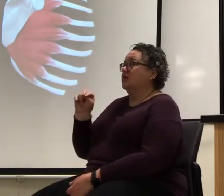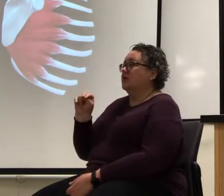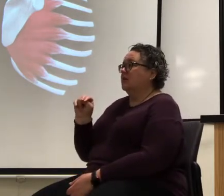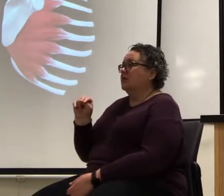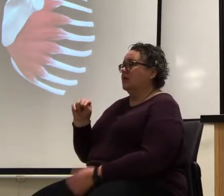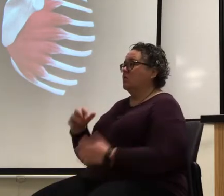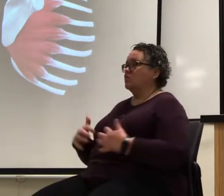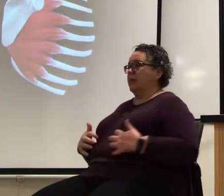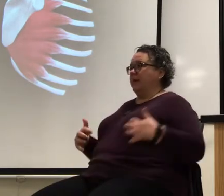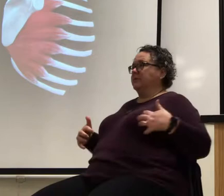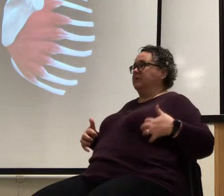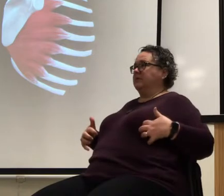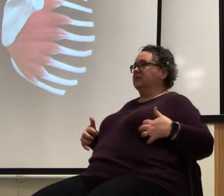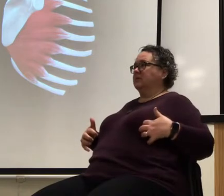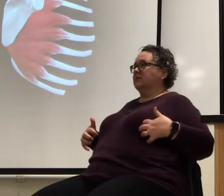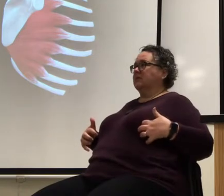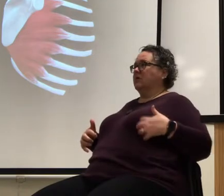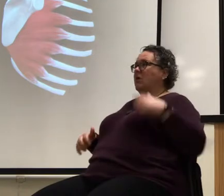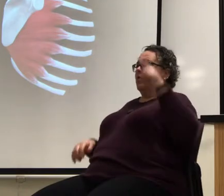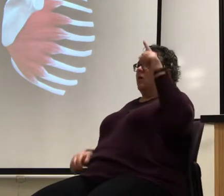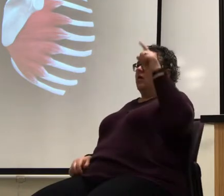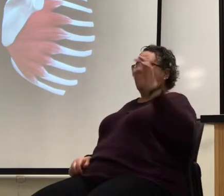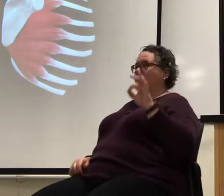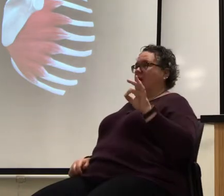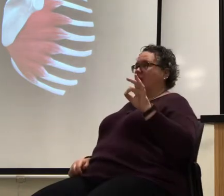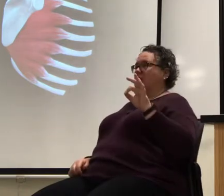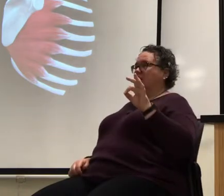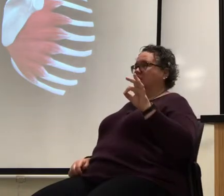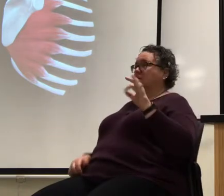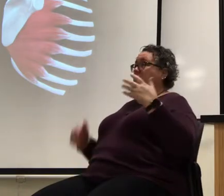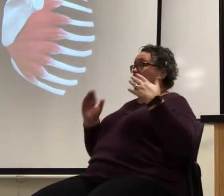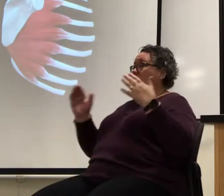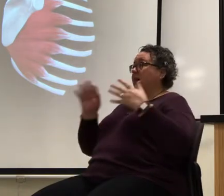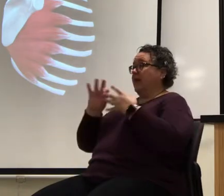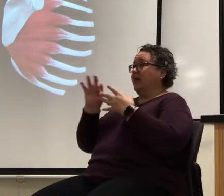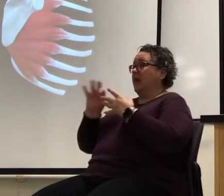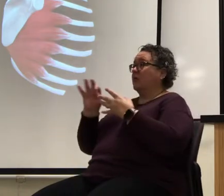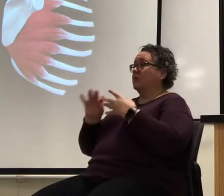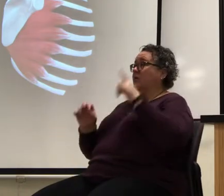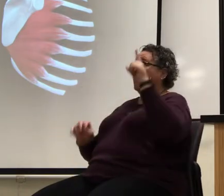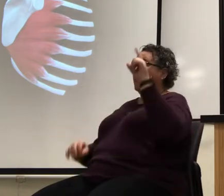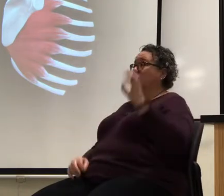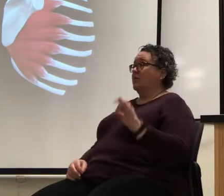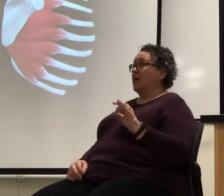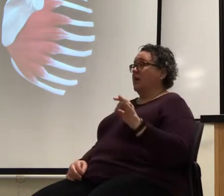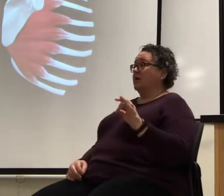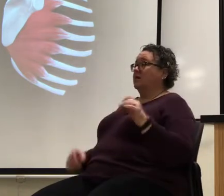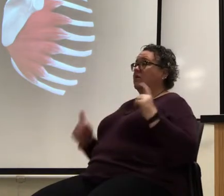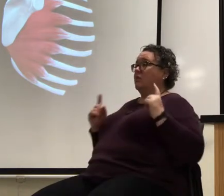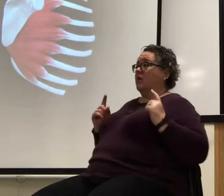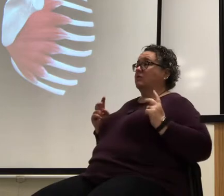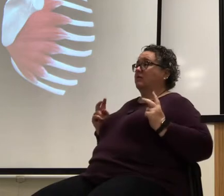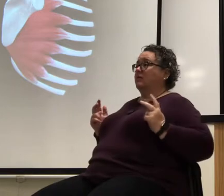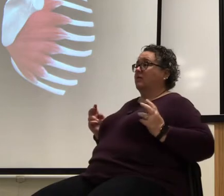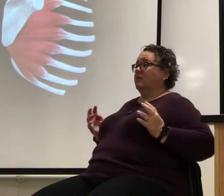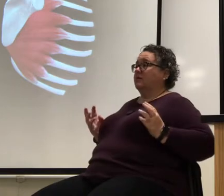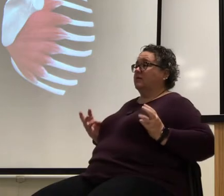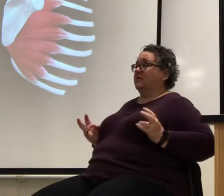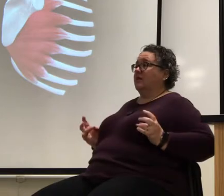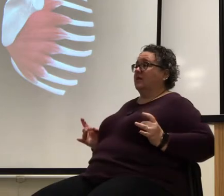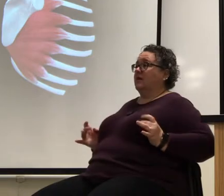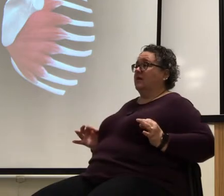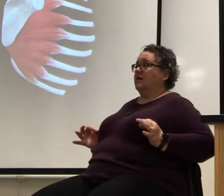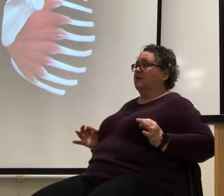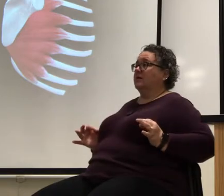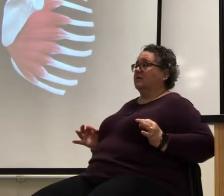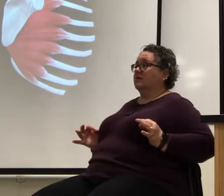ribs, 1 to 9. Go ahead and count. It's rib 1 to 9. Count if you want. It